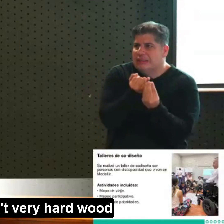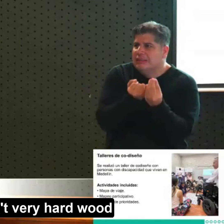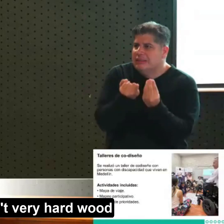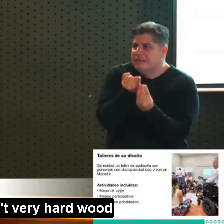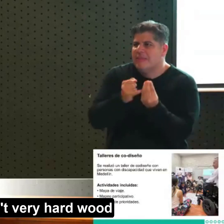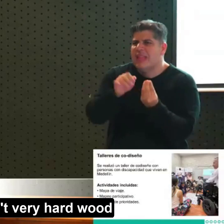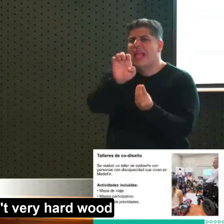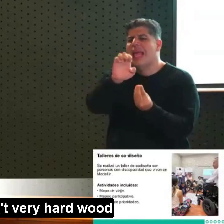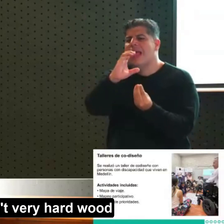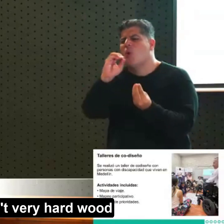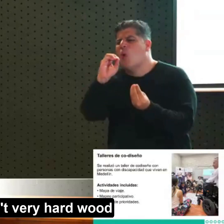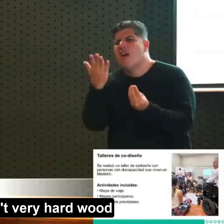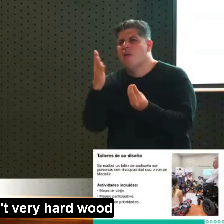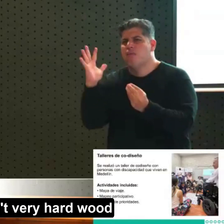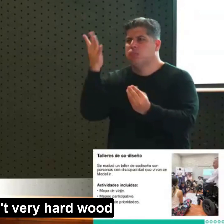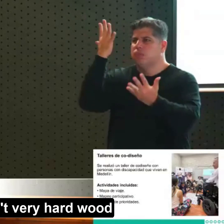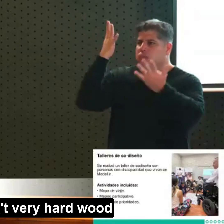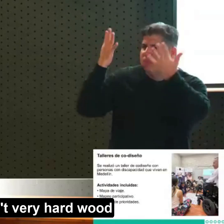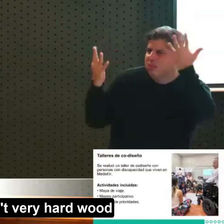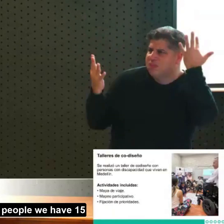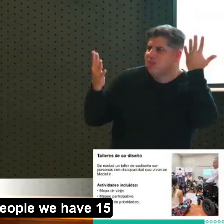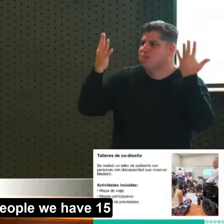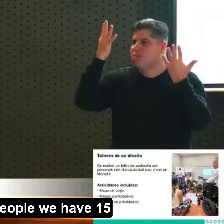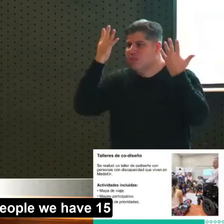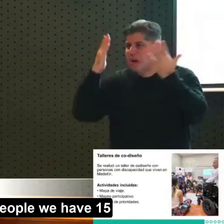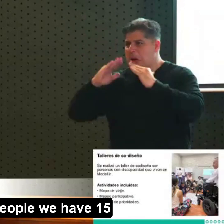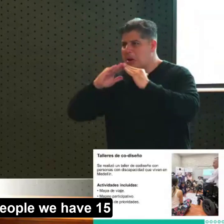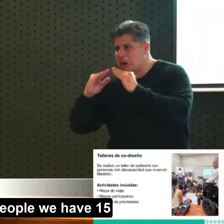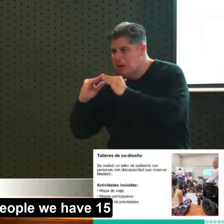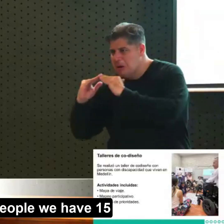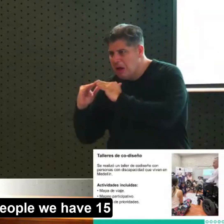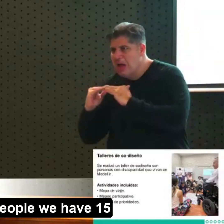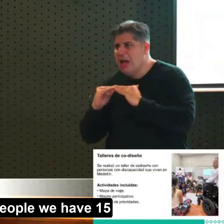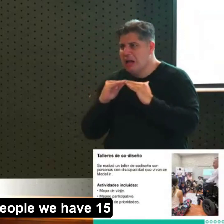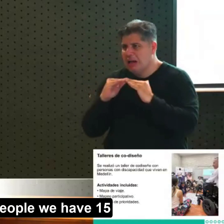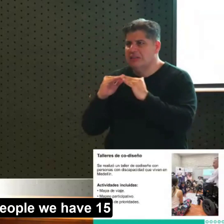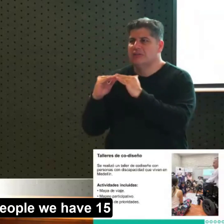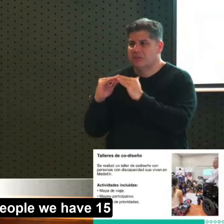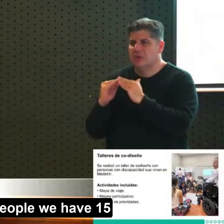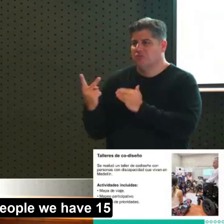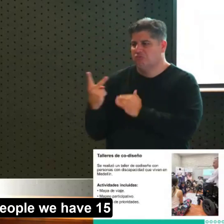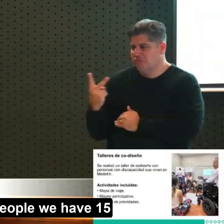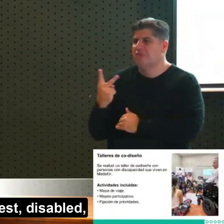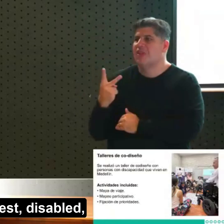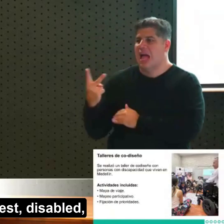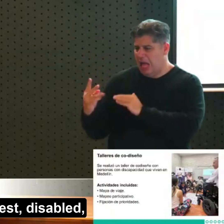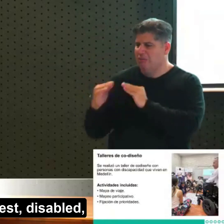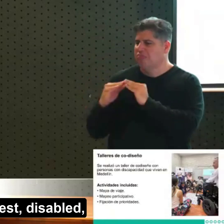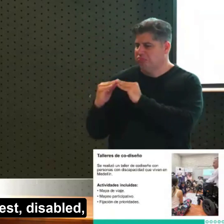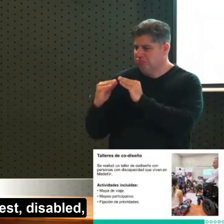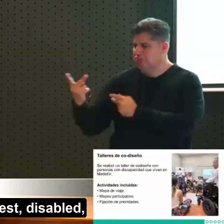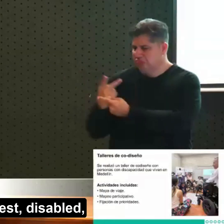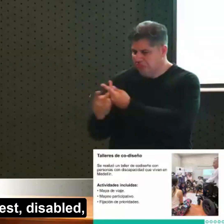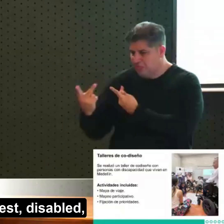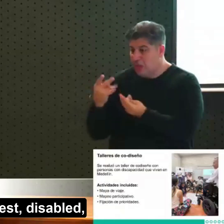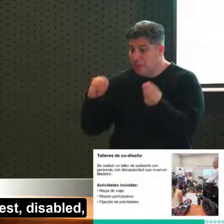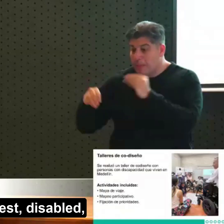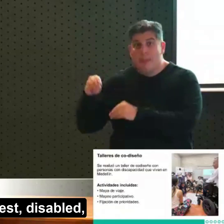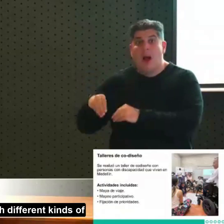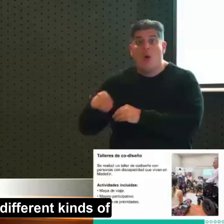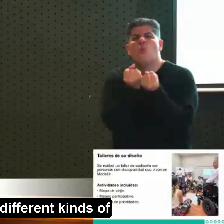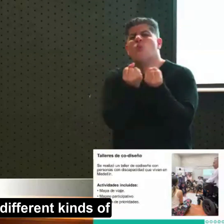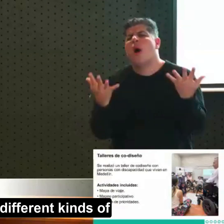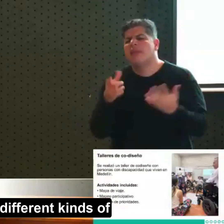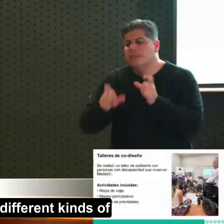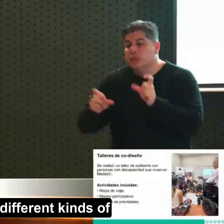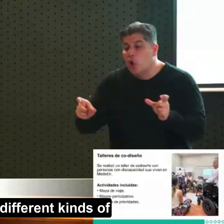we worked very hard with disabled people. We had 15 guests,